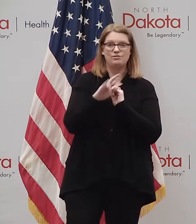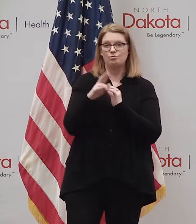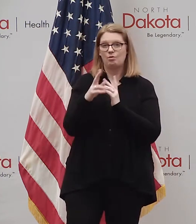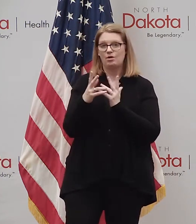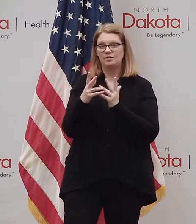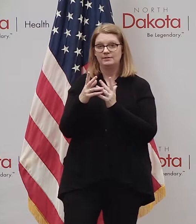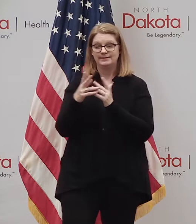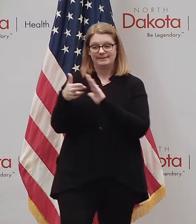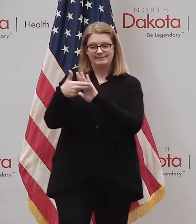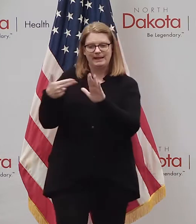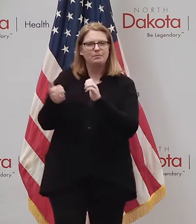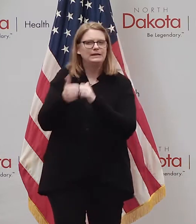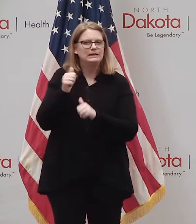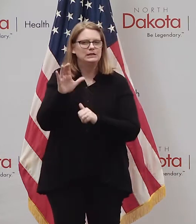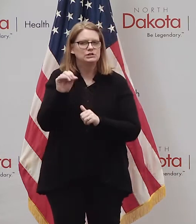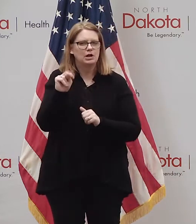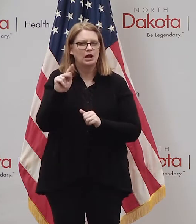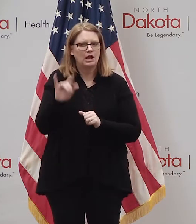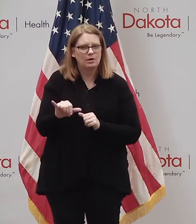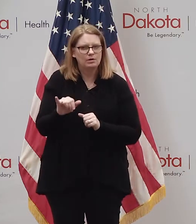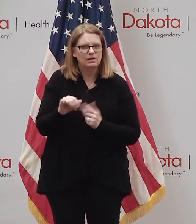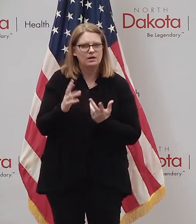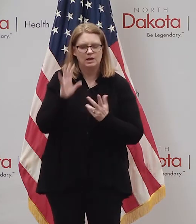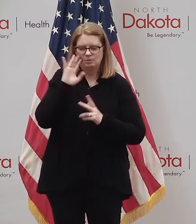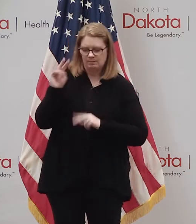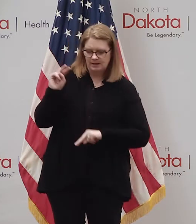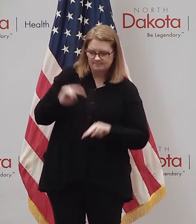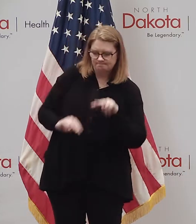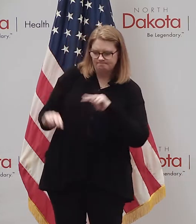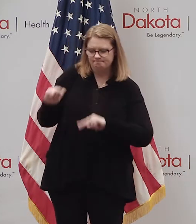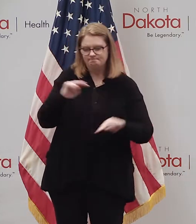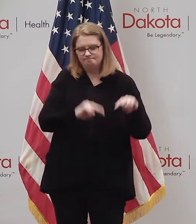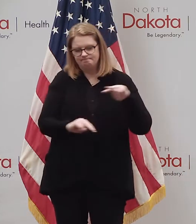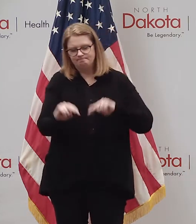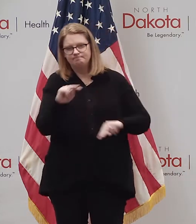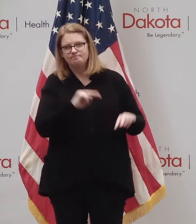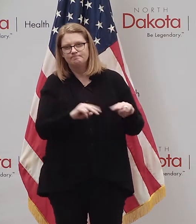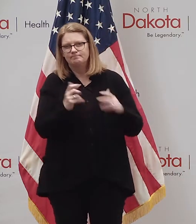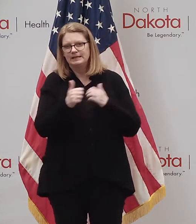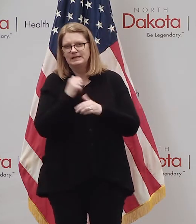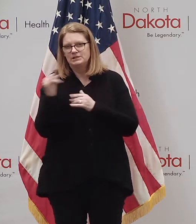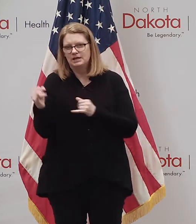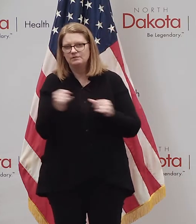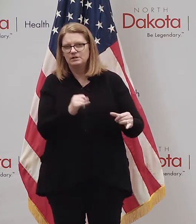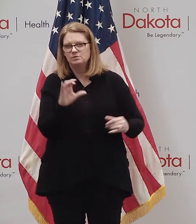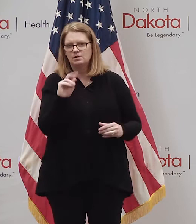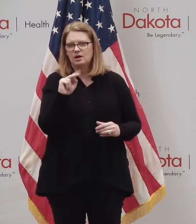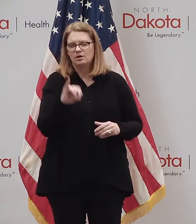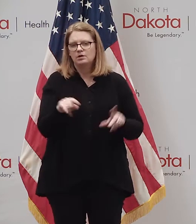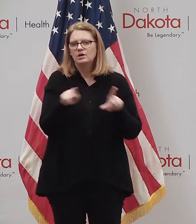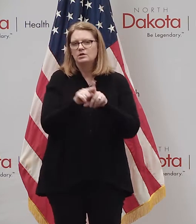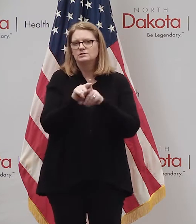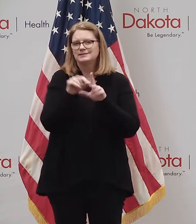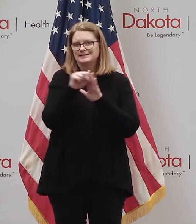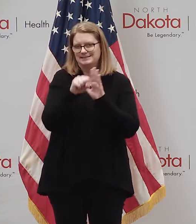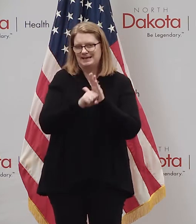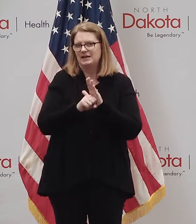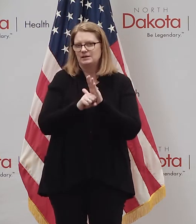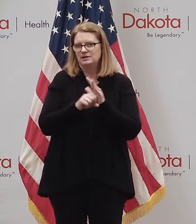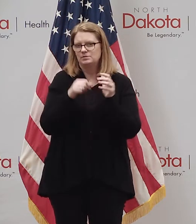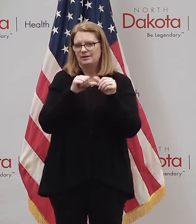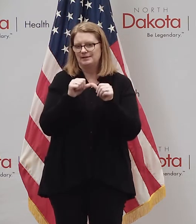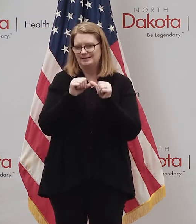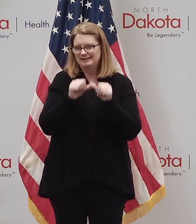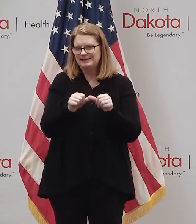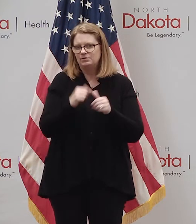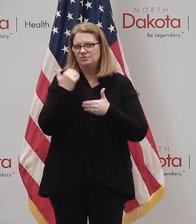county. And we'll be taking a look at the numbers by each individual county as well as by the state as we evaluate that, and I'm